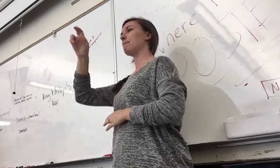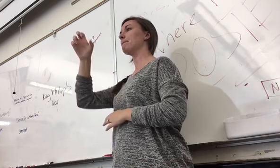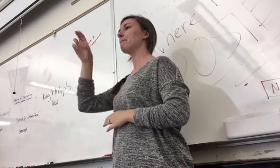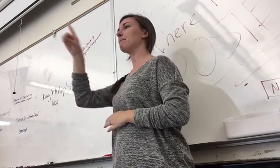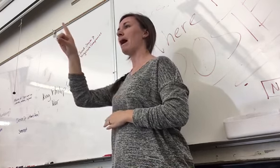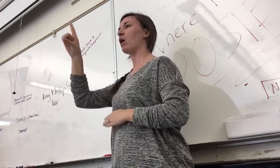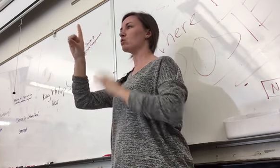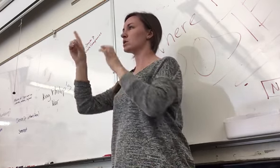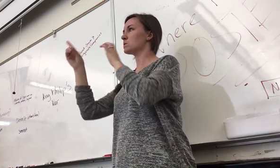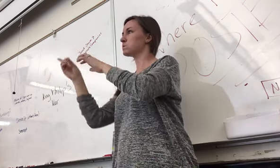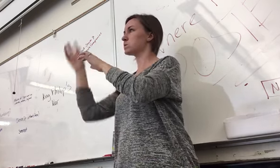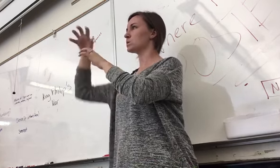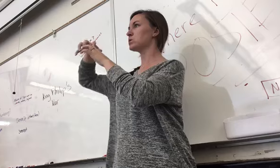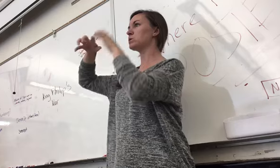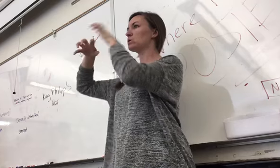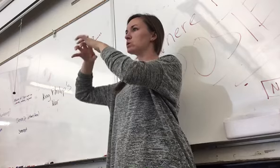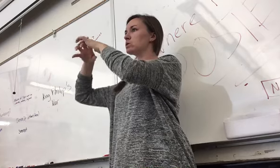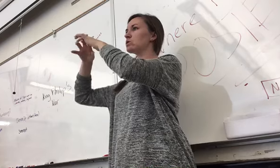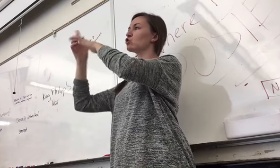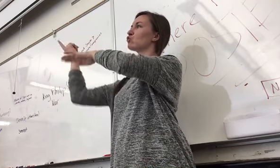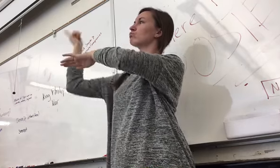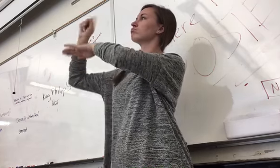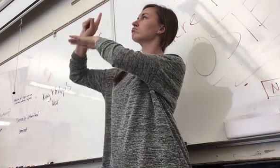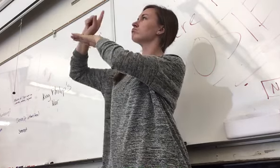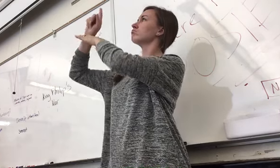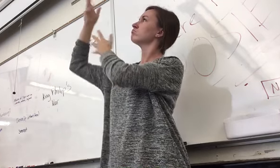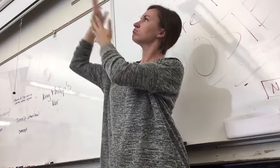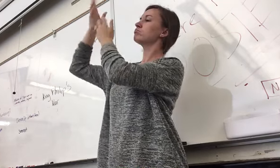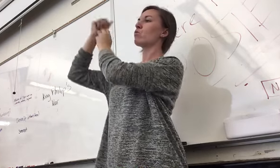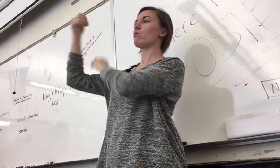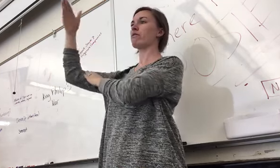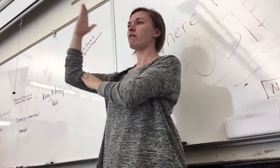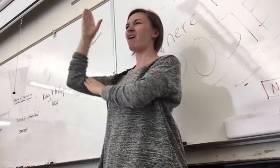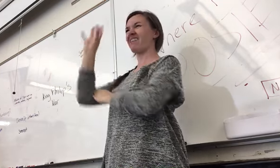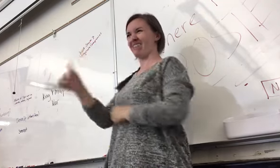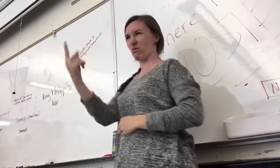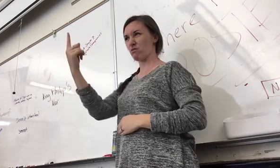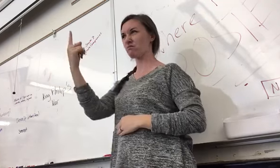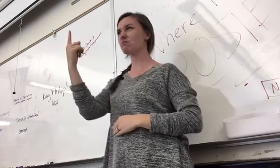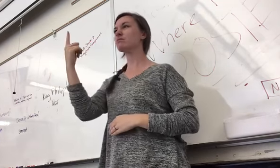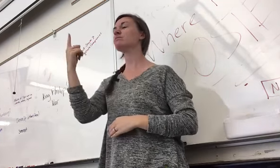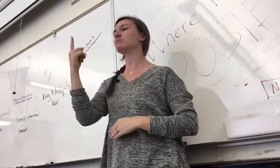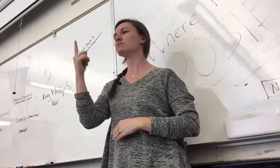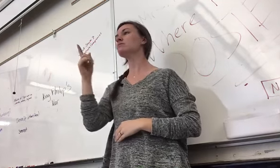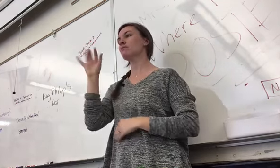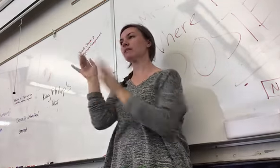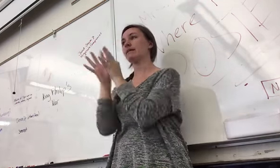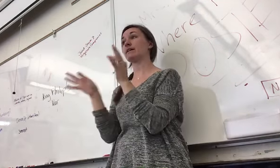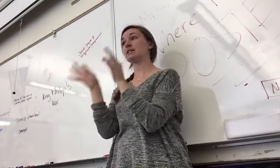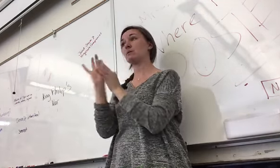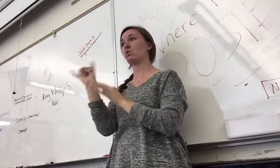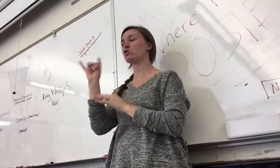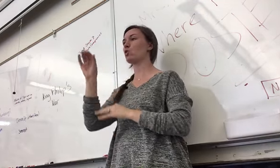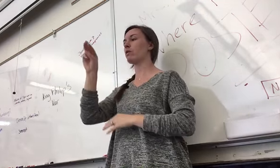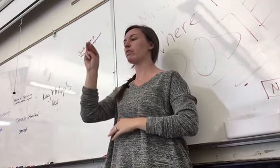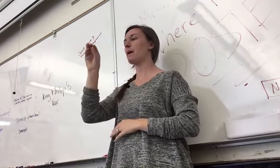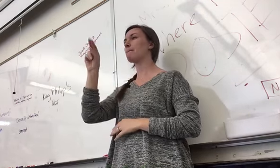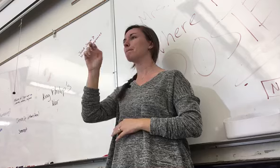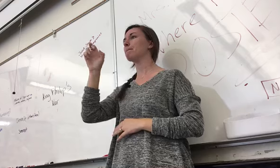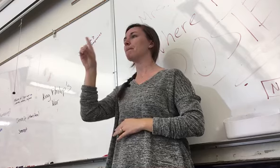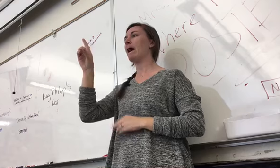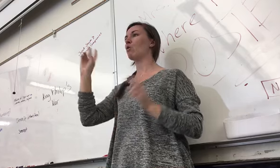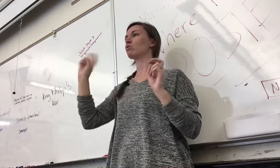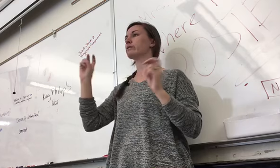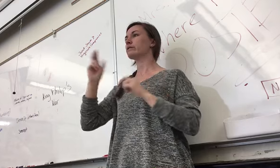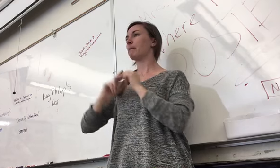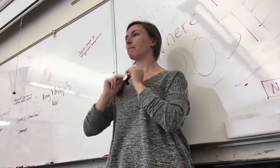the gods, that's the Cahokia. Yeah. Oh, no. Yeah? Okay. So the Mound Builders are going to be the ones, a lot of